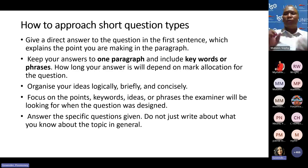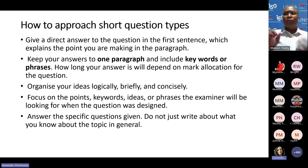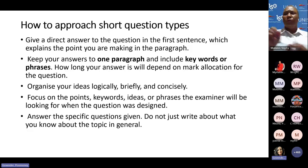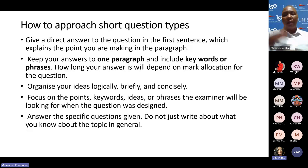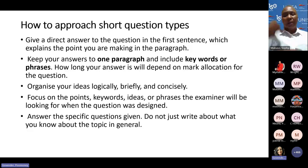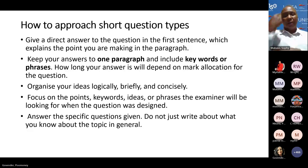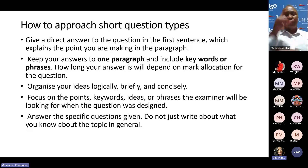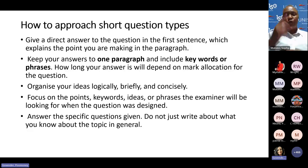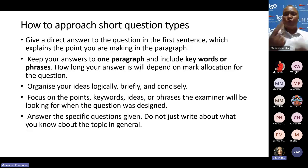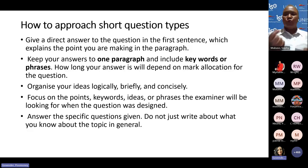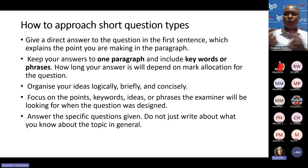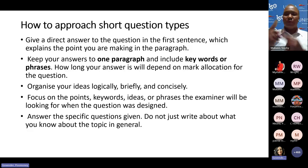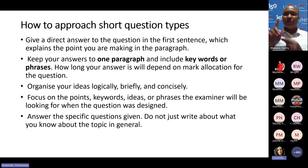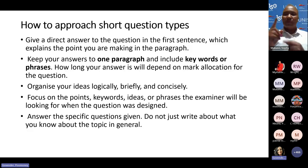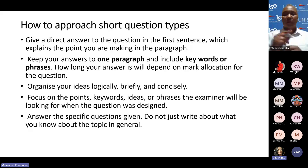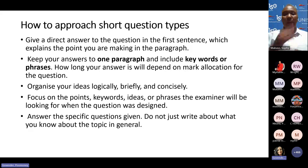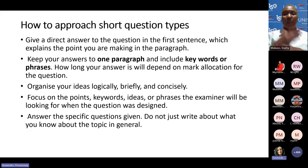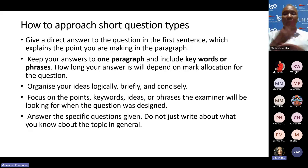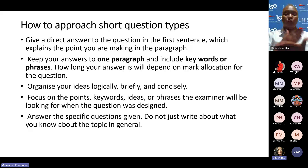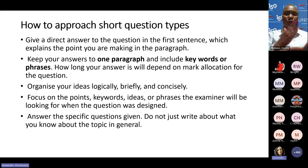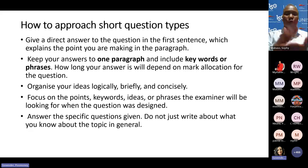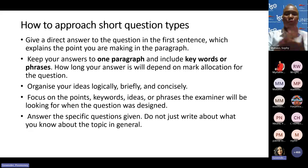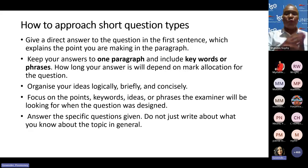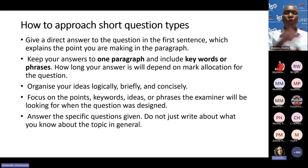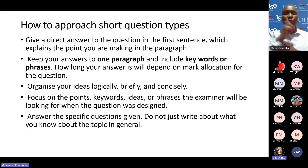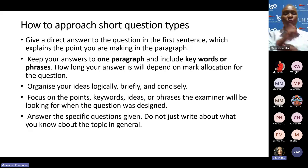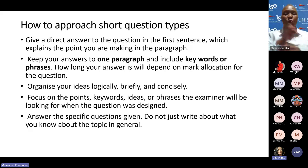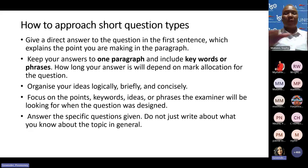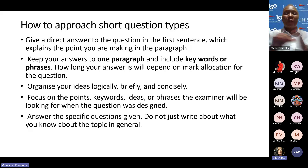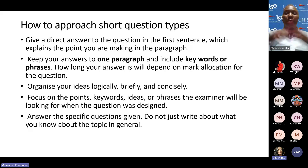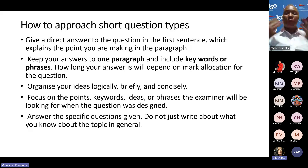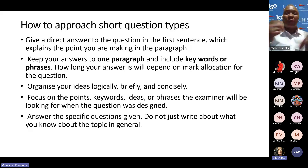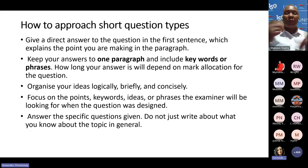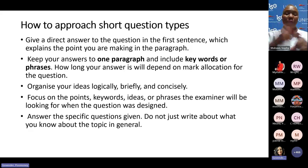please make sure that you use keywords that's covered in